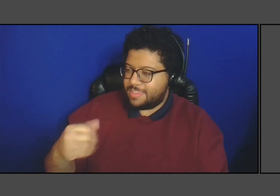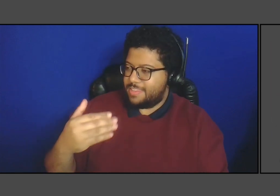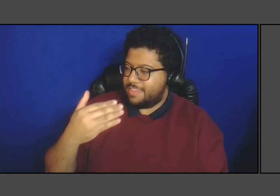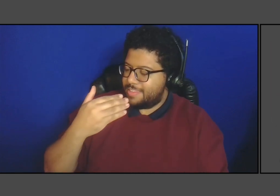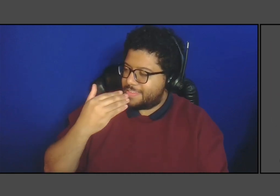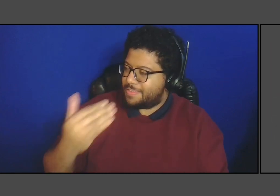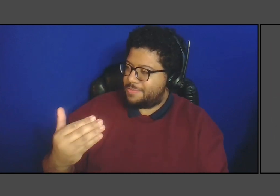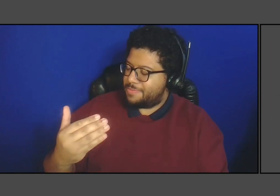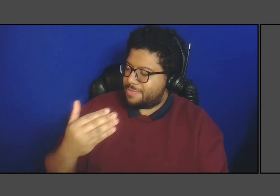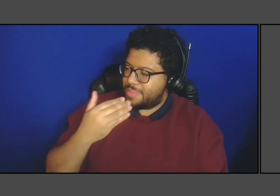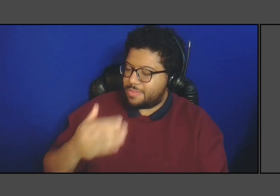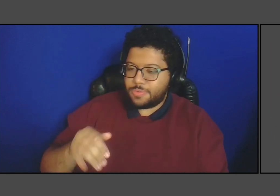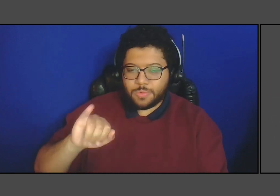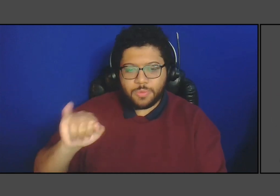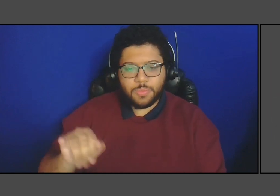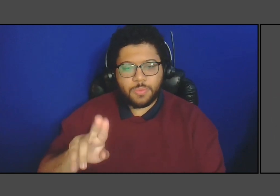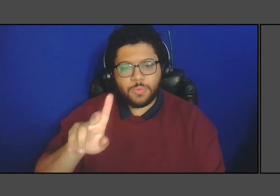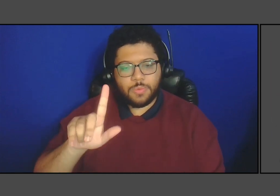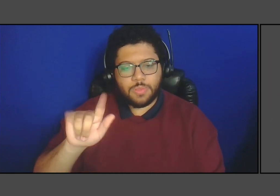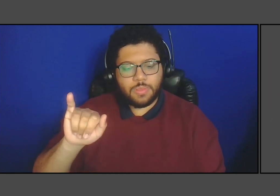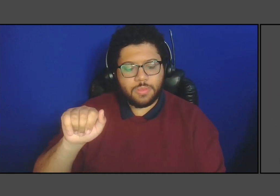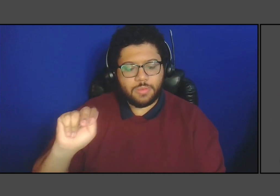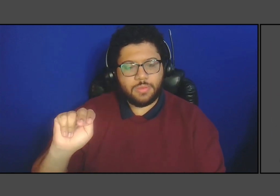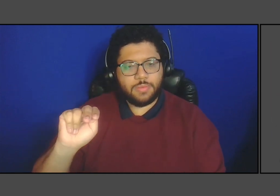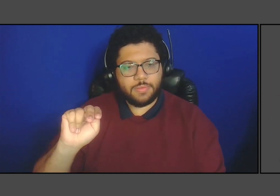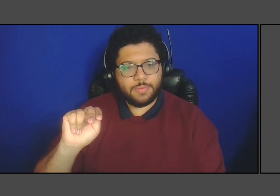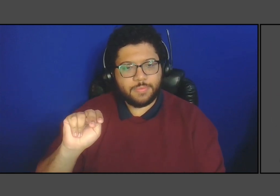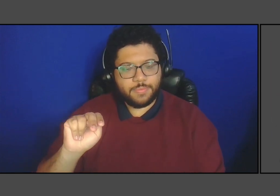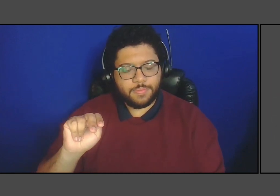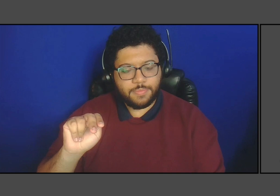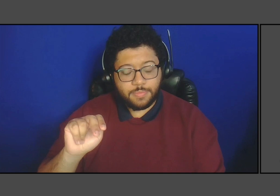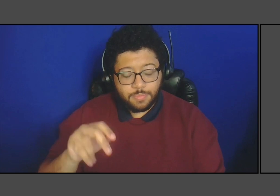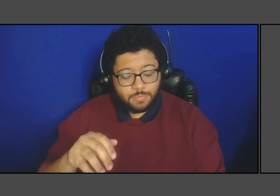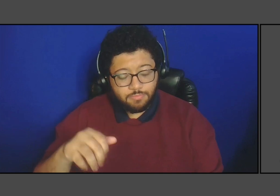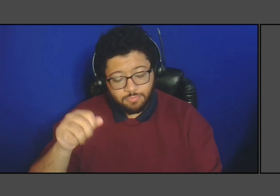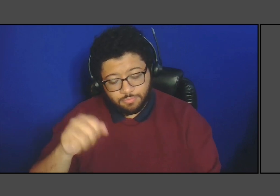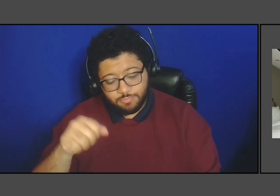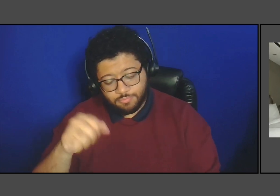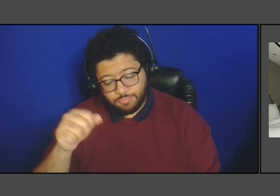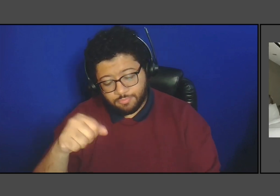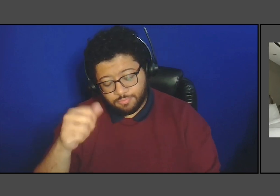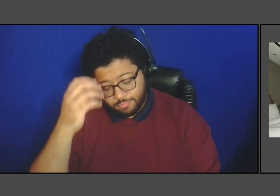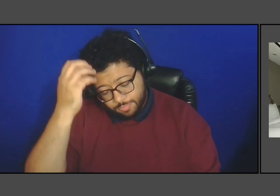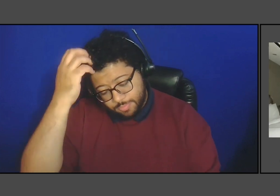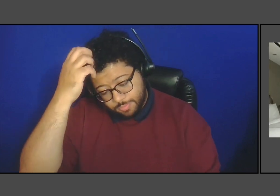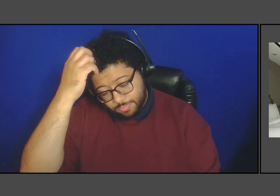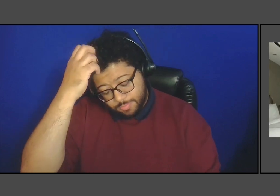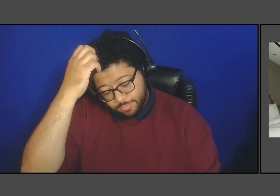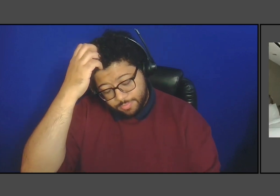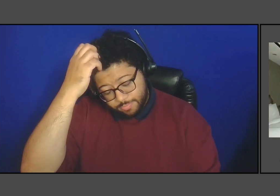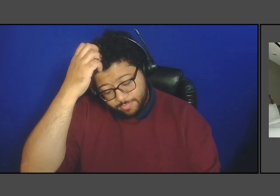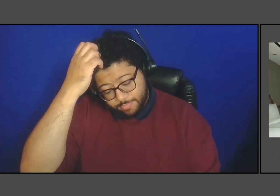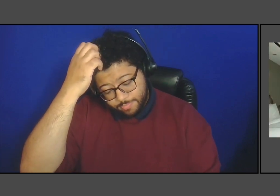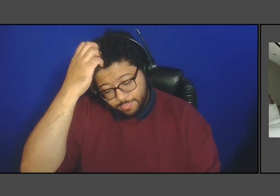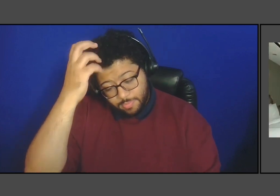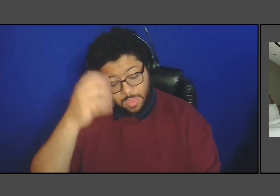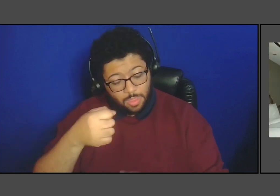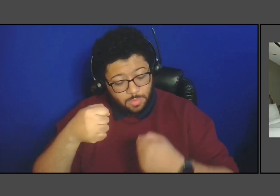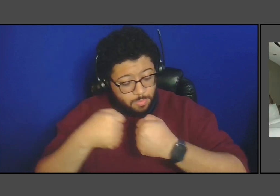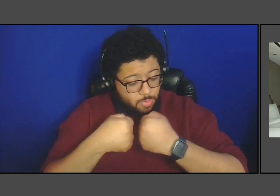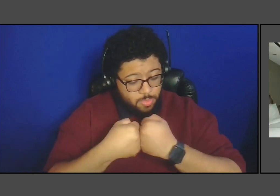Julián. Yeah, as much as the border and the borderlands, those areas are